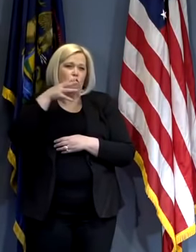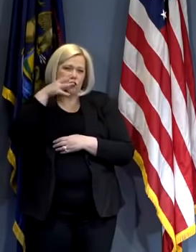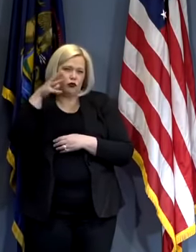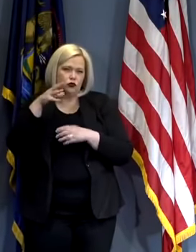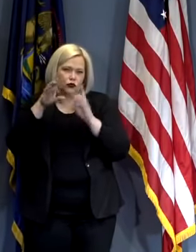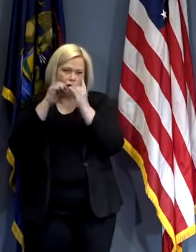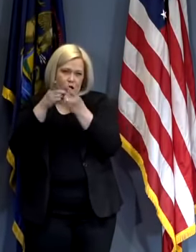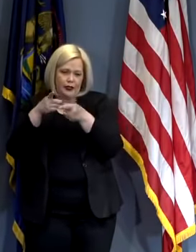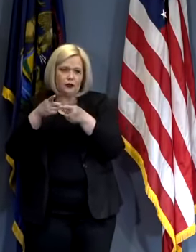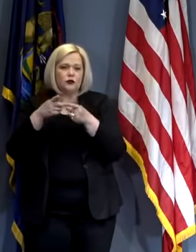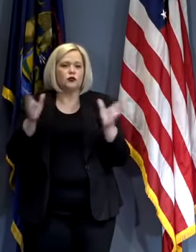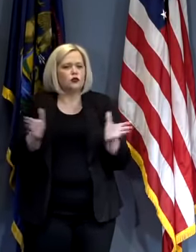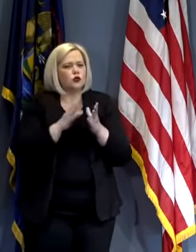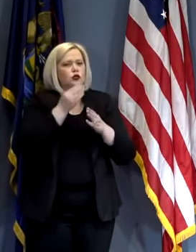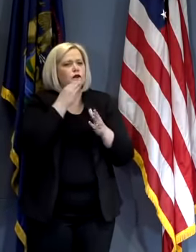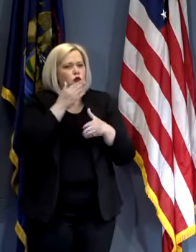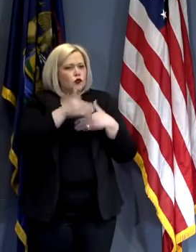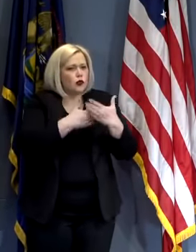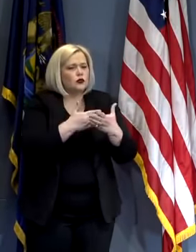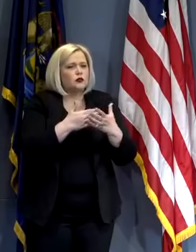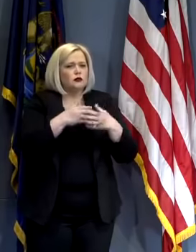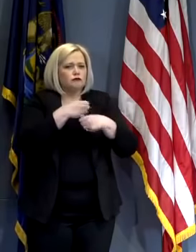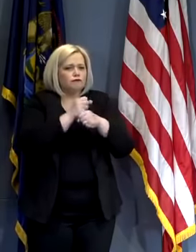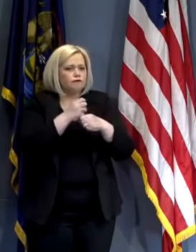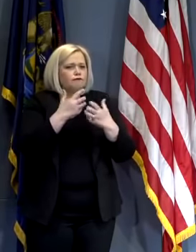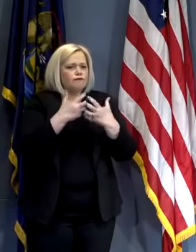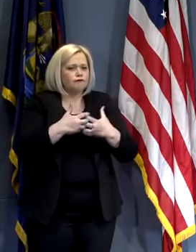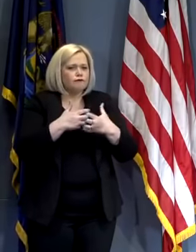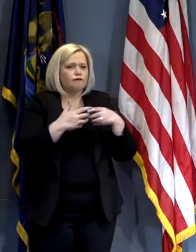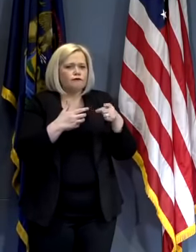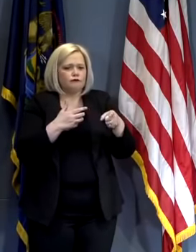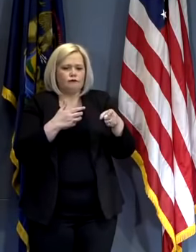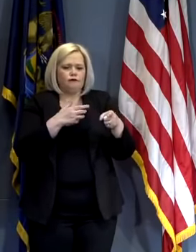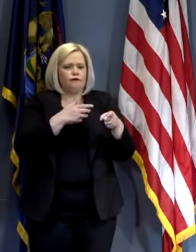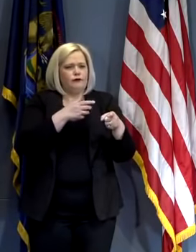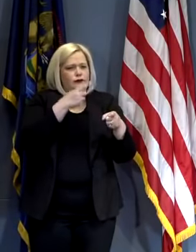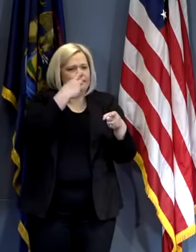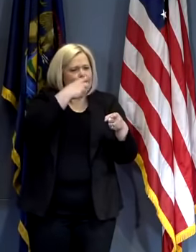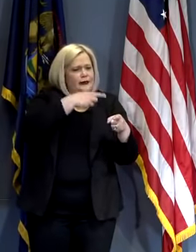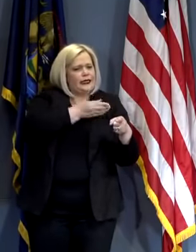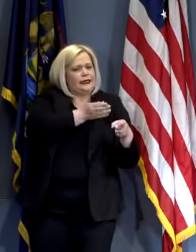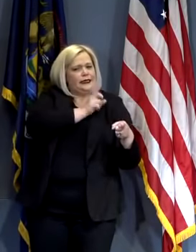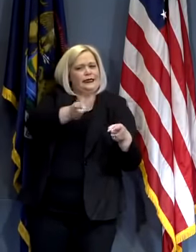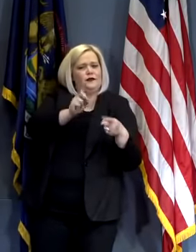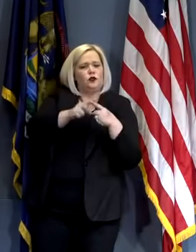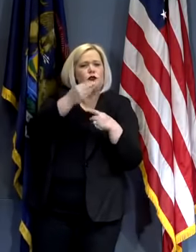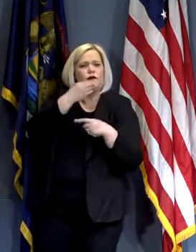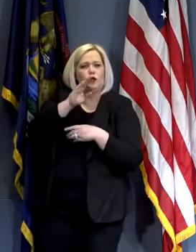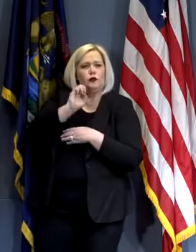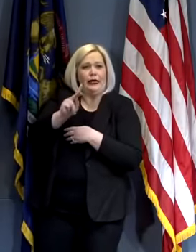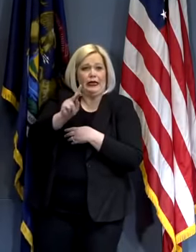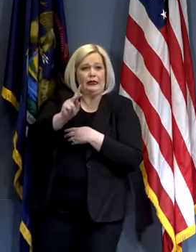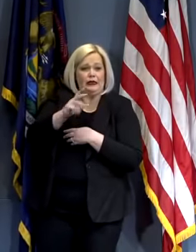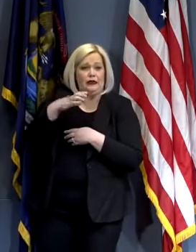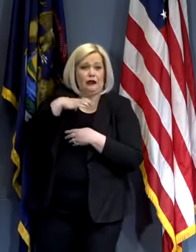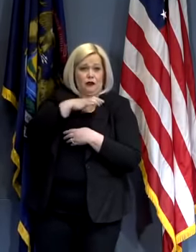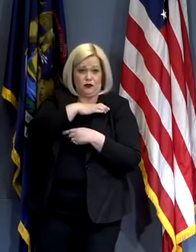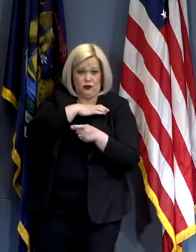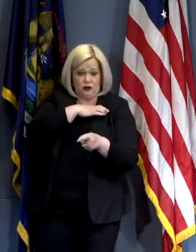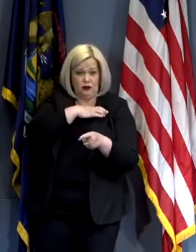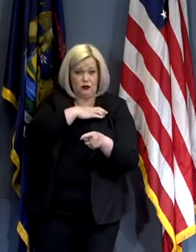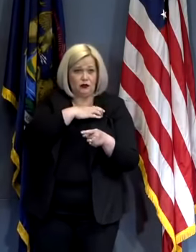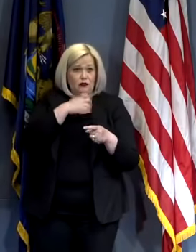encourage food processors and suppliers to donate food items to the Food Bank Council. Since launching this week, we have